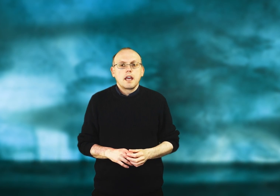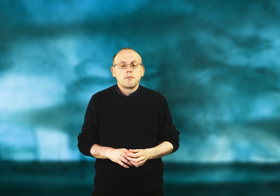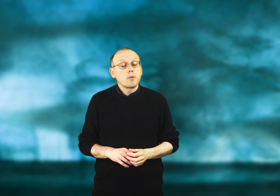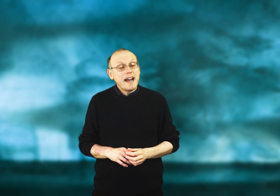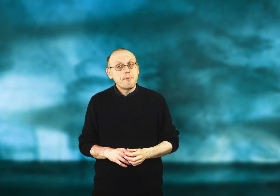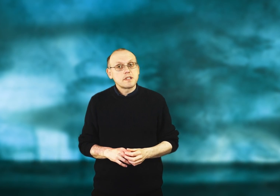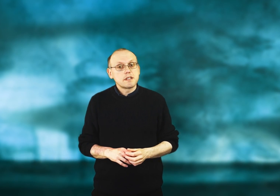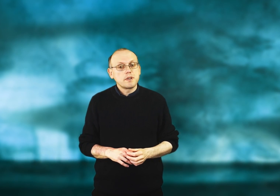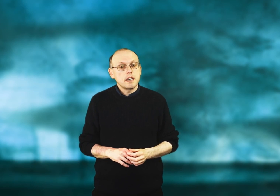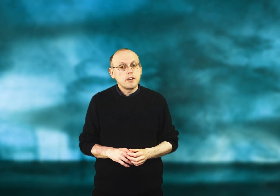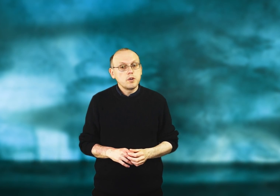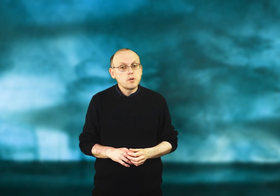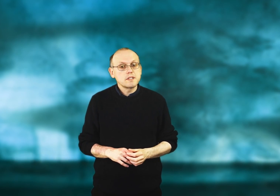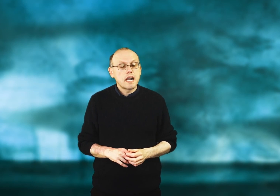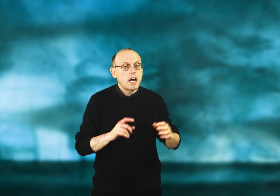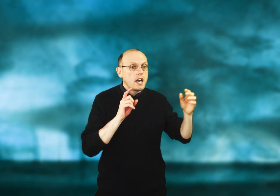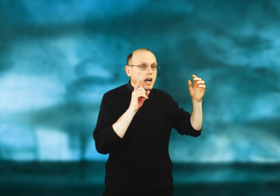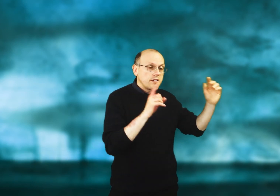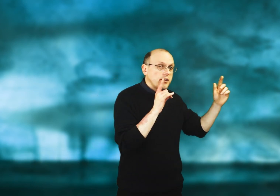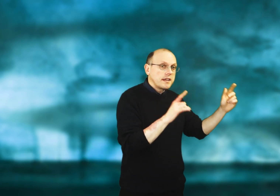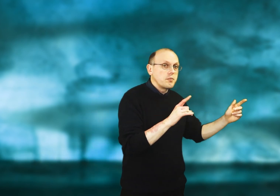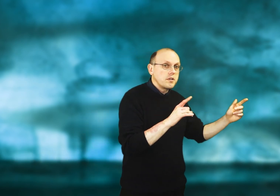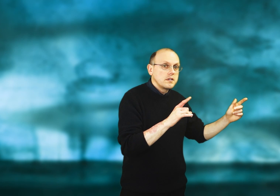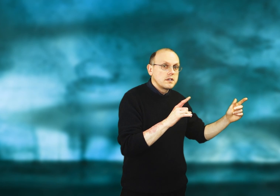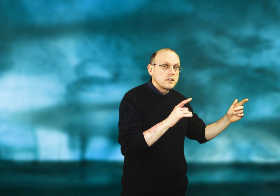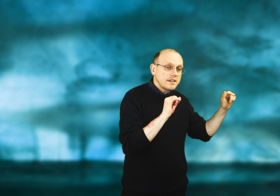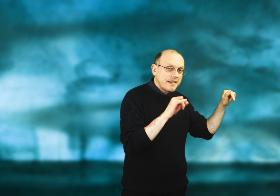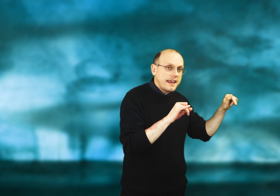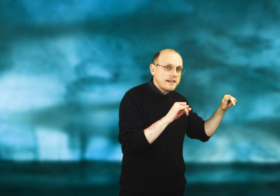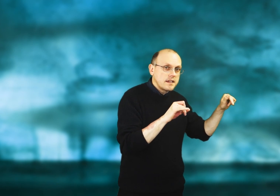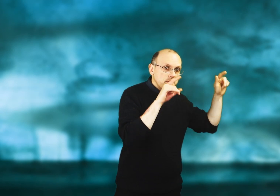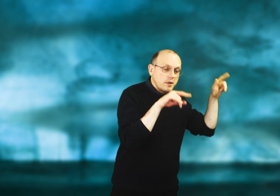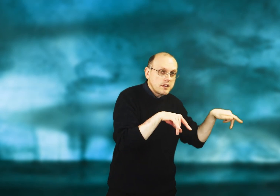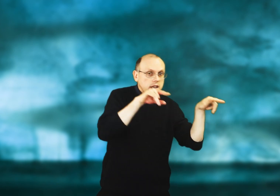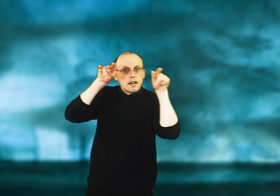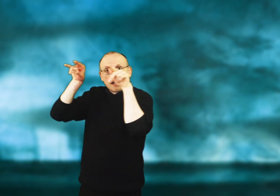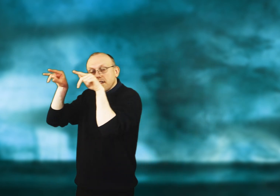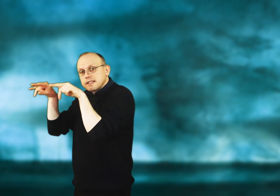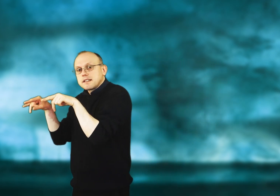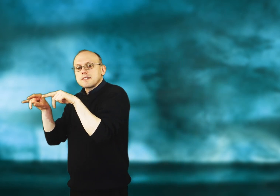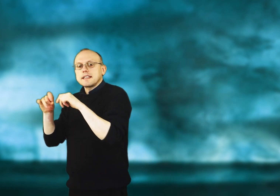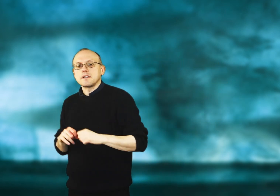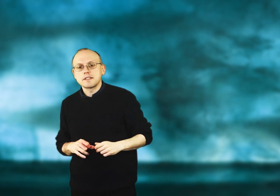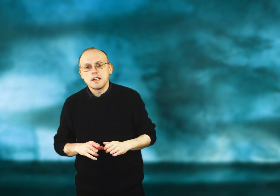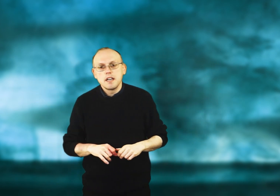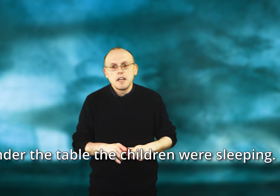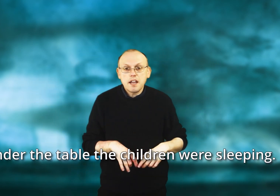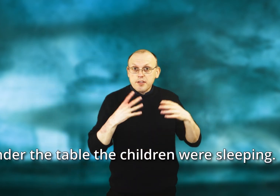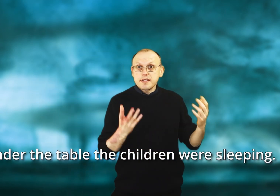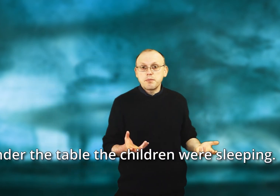But what happens if we use under the table, not at the end, but at the start of the sentence? Under the table,